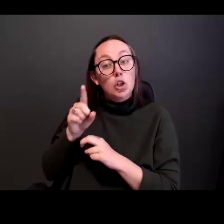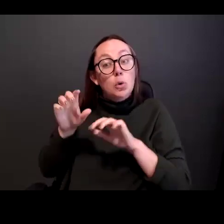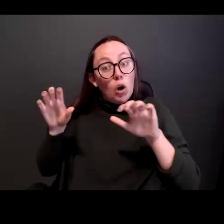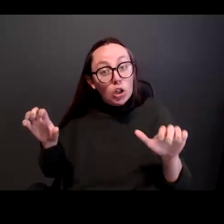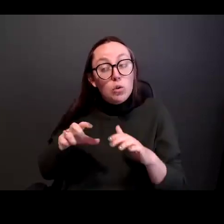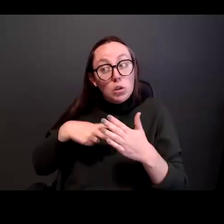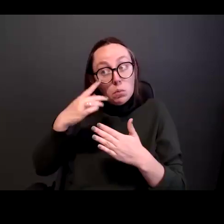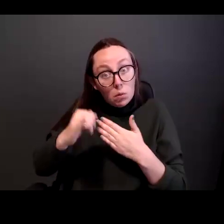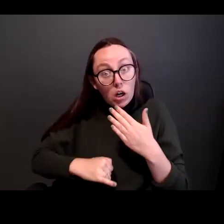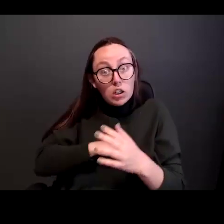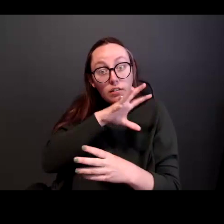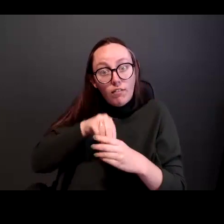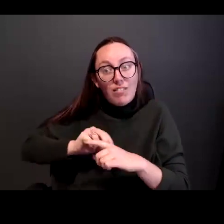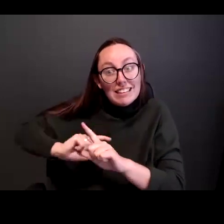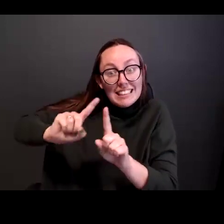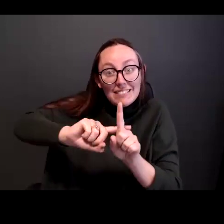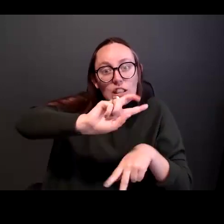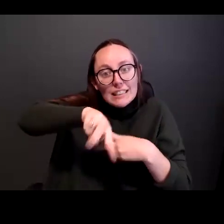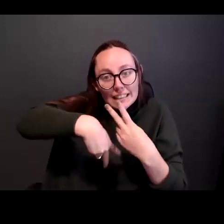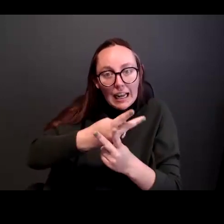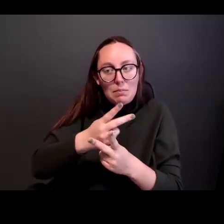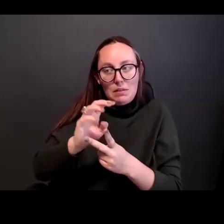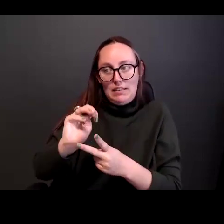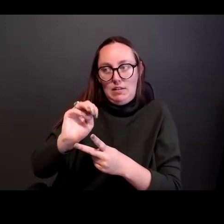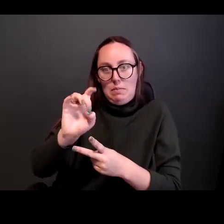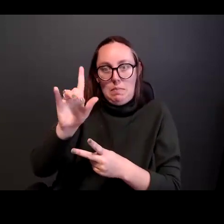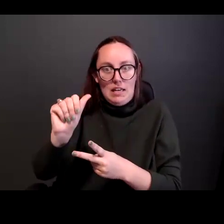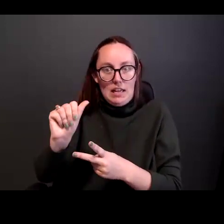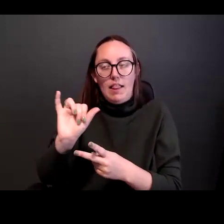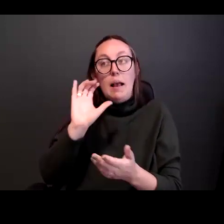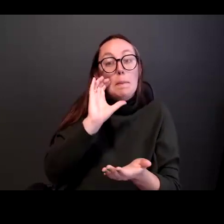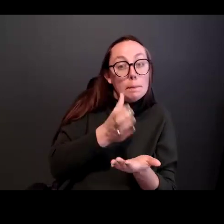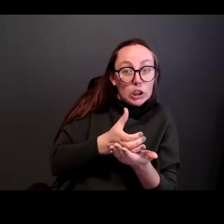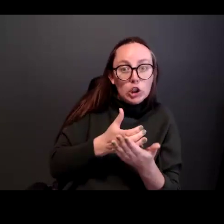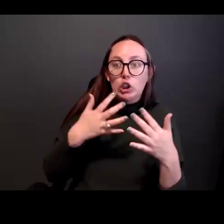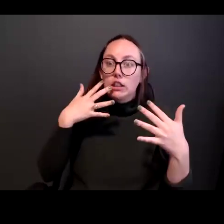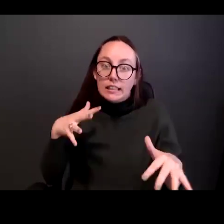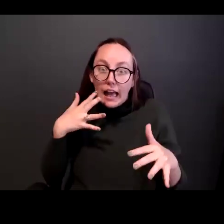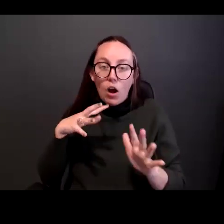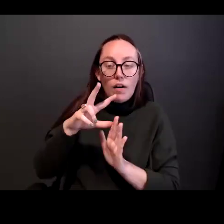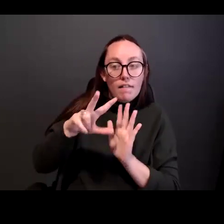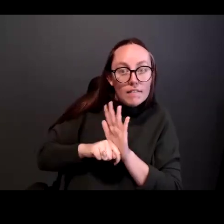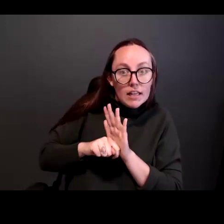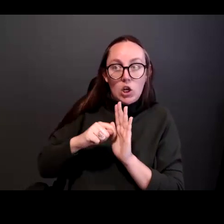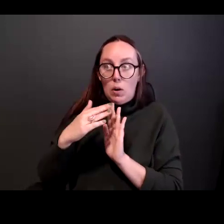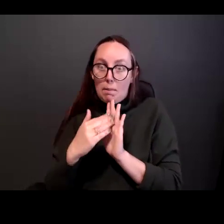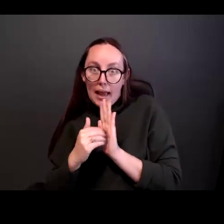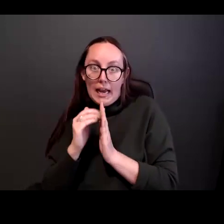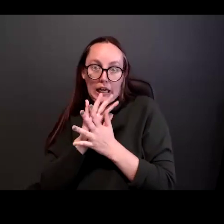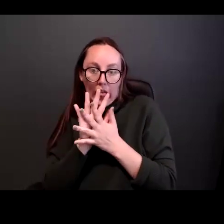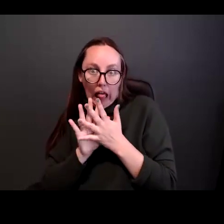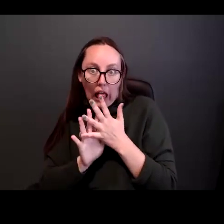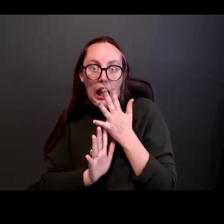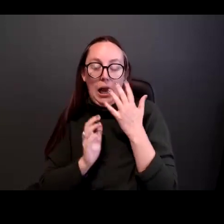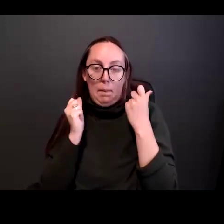media, sort of like you mentioned here, Jamie, if it's like an image and a sound and a this and a that and a painting and a photograph. And sometimes we